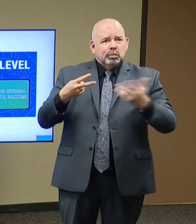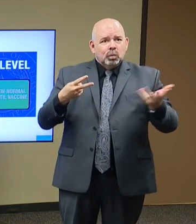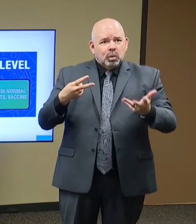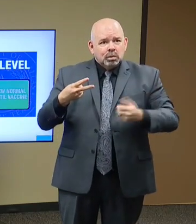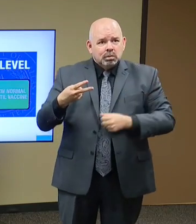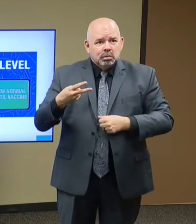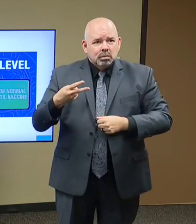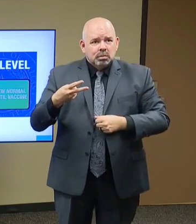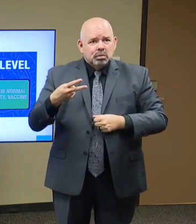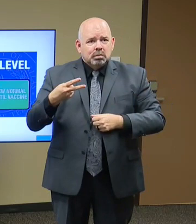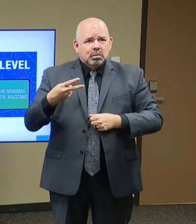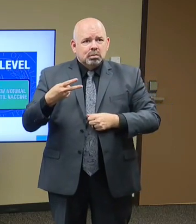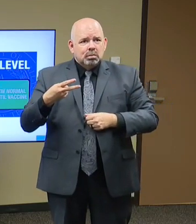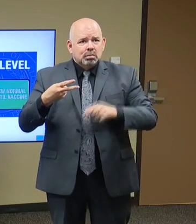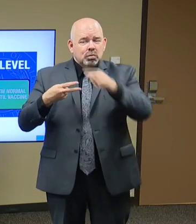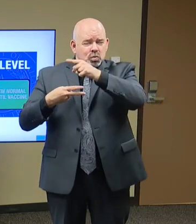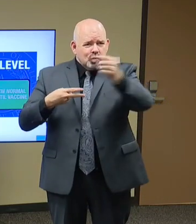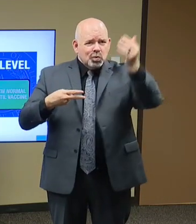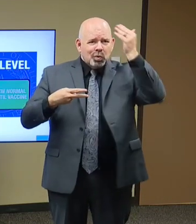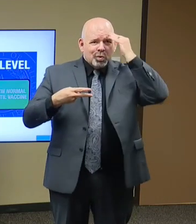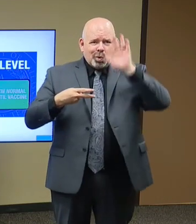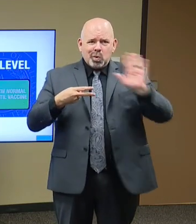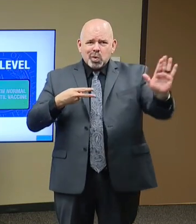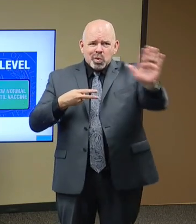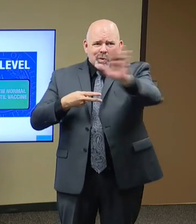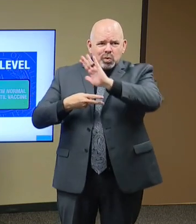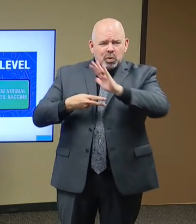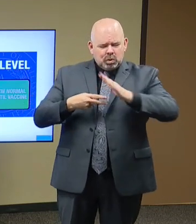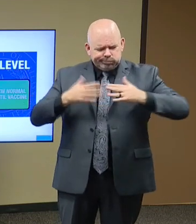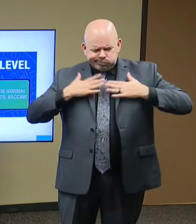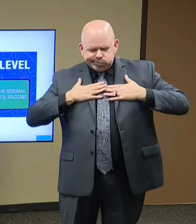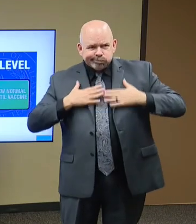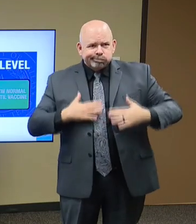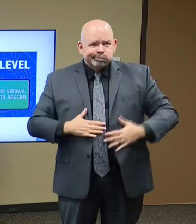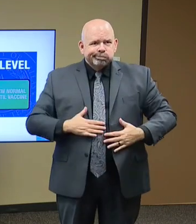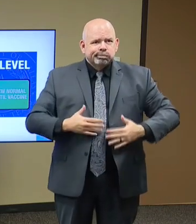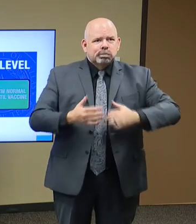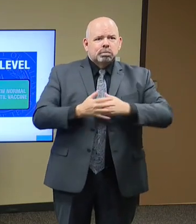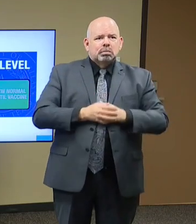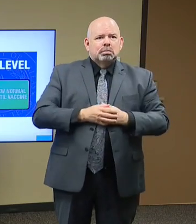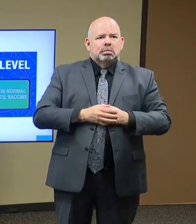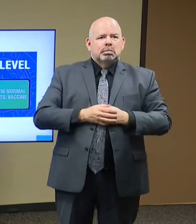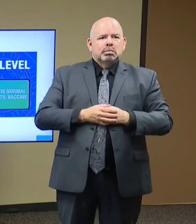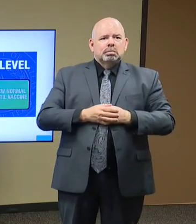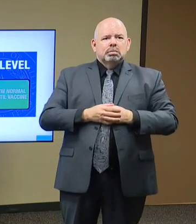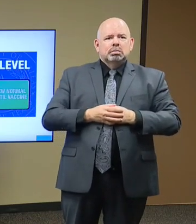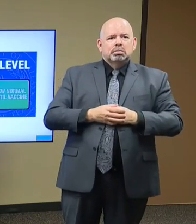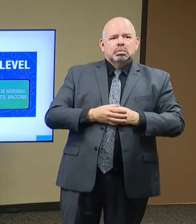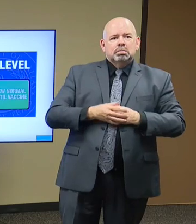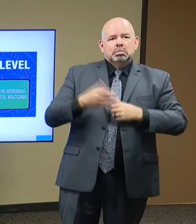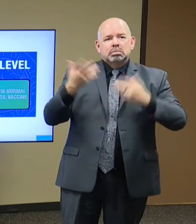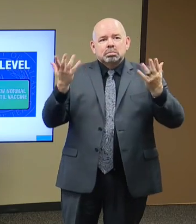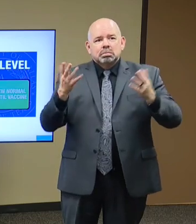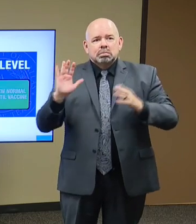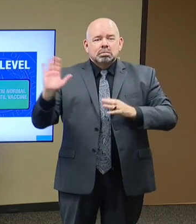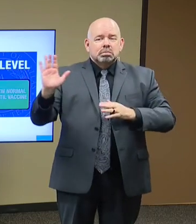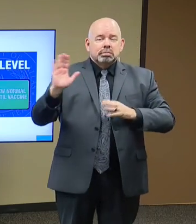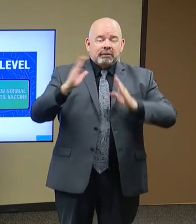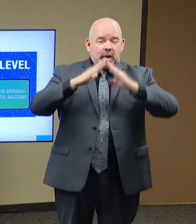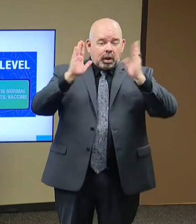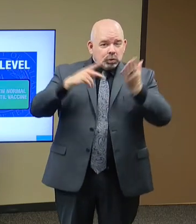aware. Our emergency housing assistance program that for persons who have been adversely